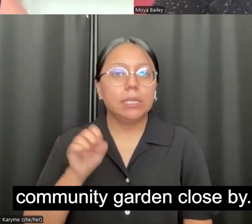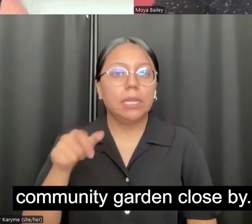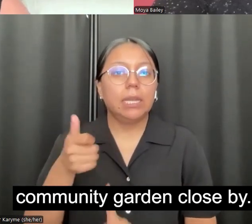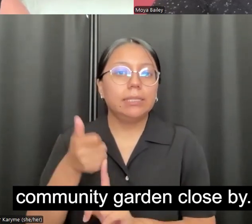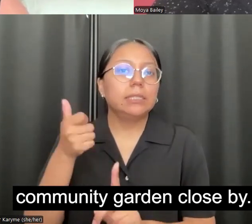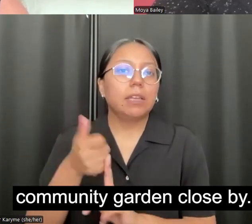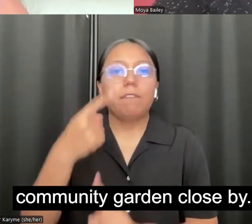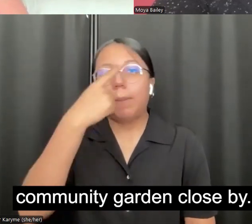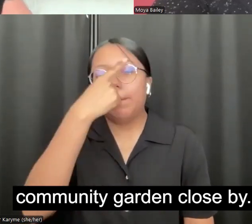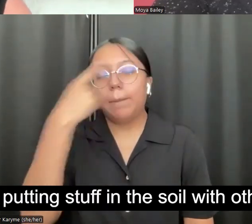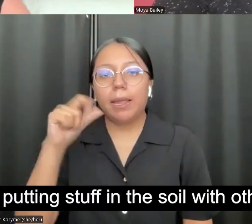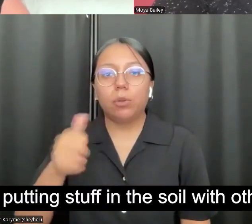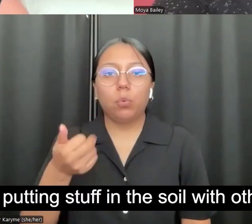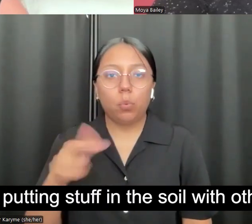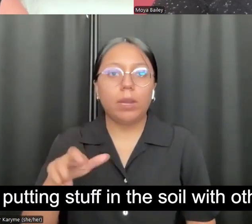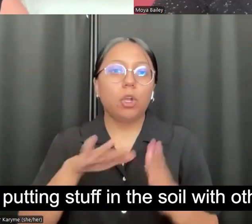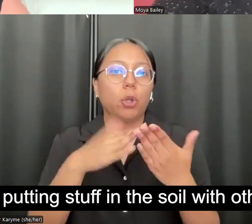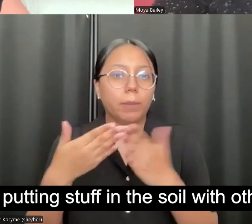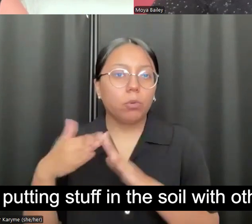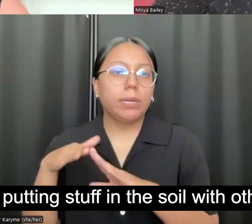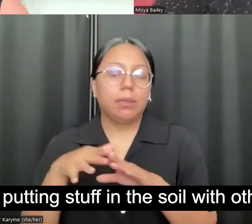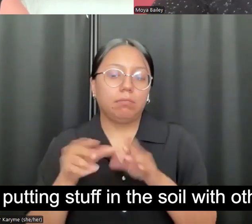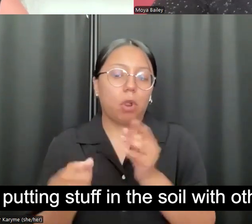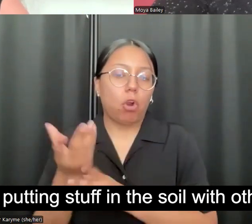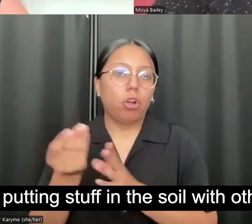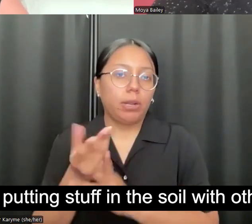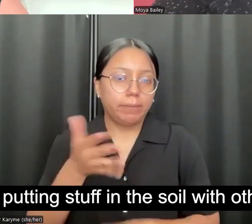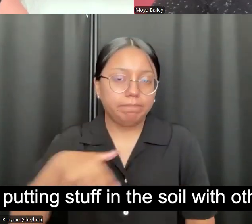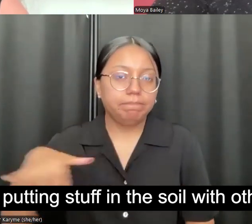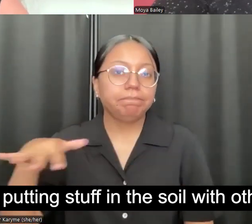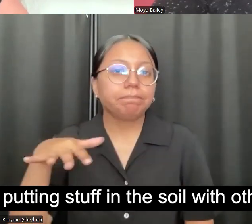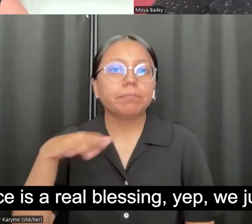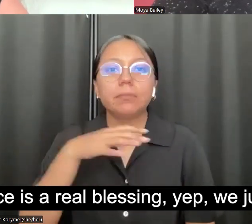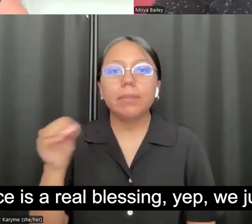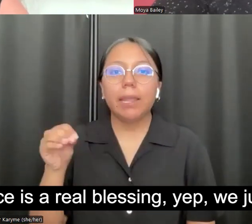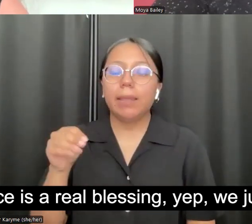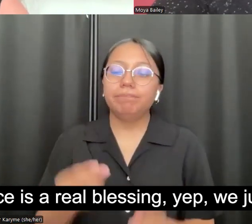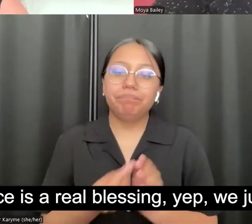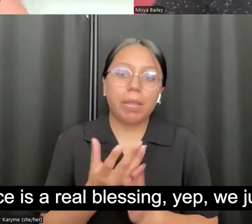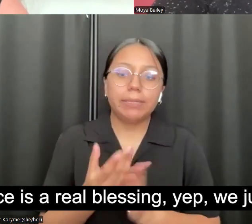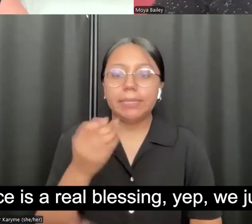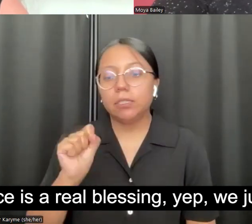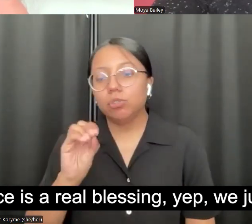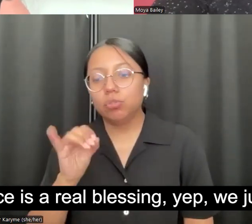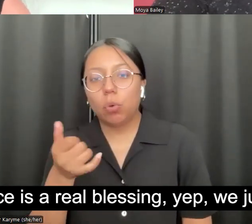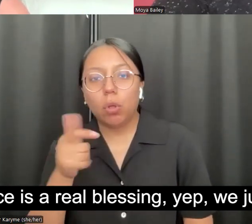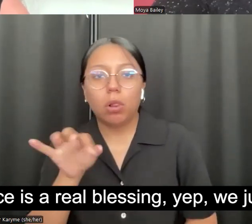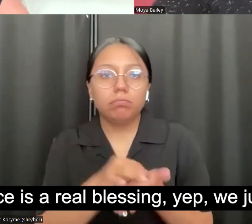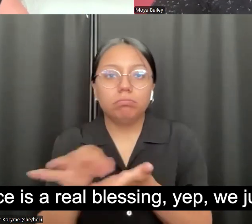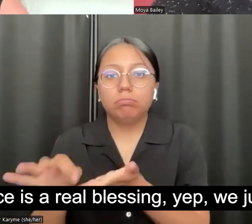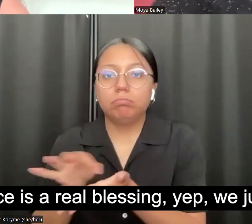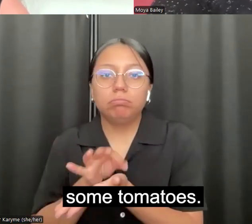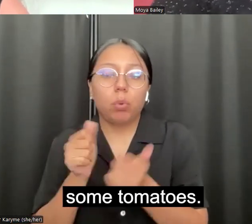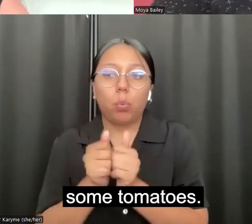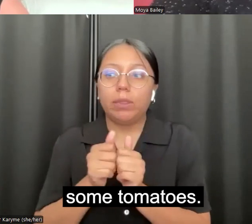community garden close by, and just like putting stuff in the soil with other folks in that space is a real blessing where I'm just like, yep, we